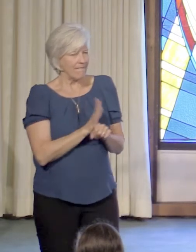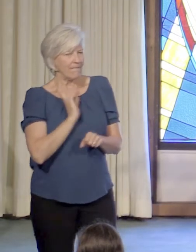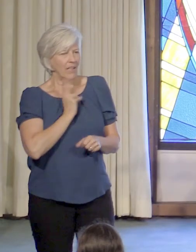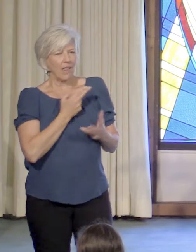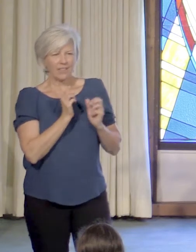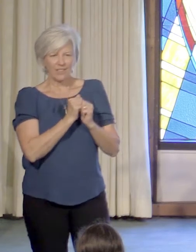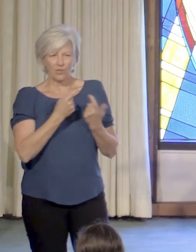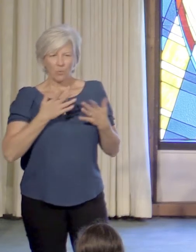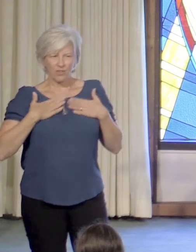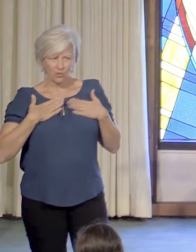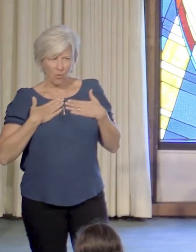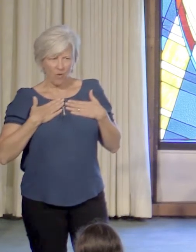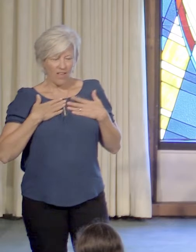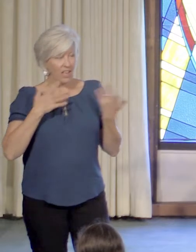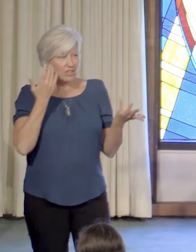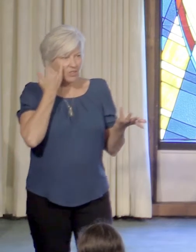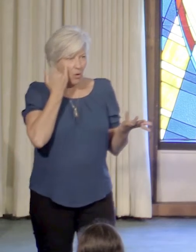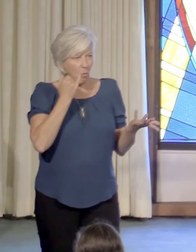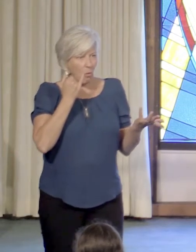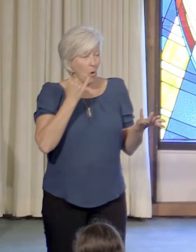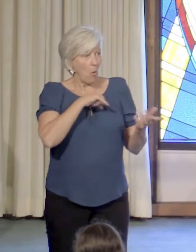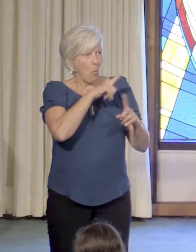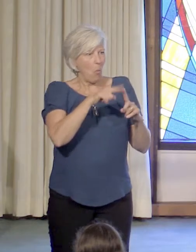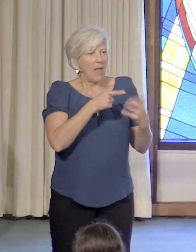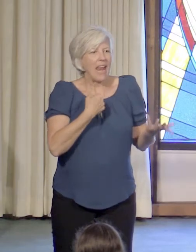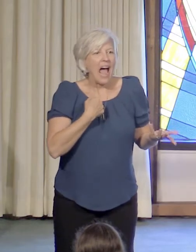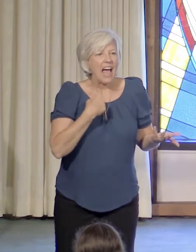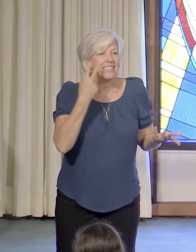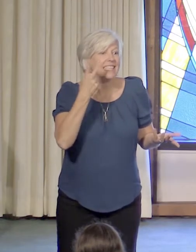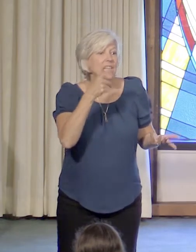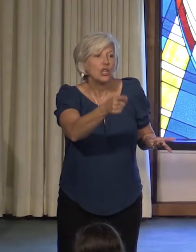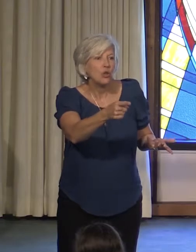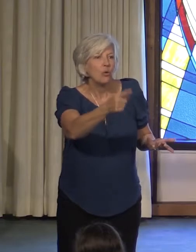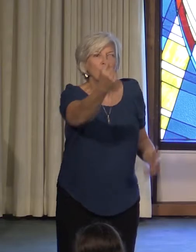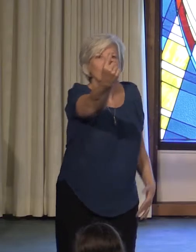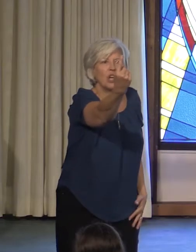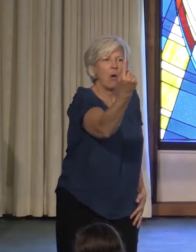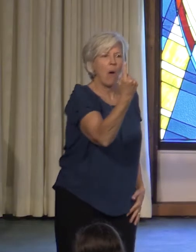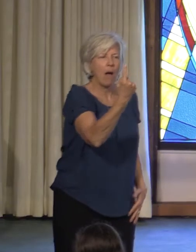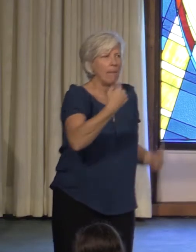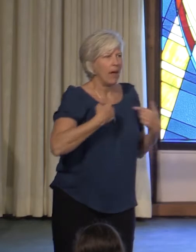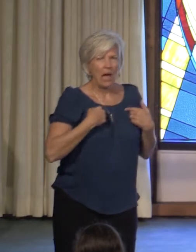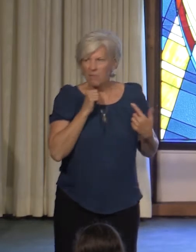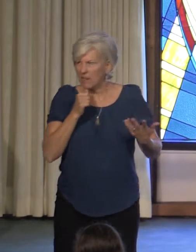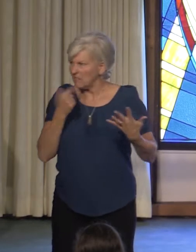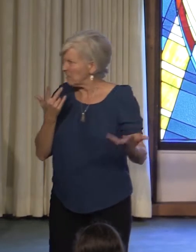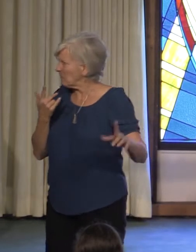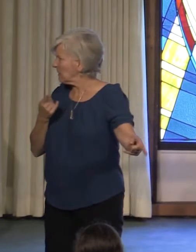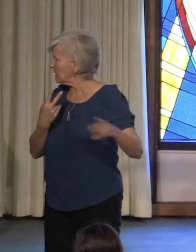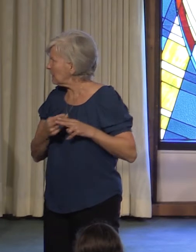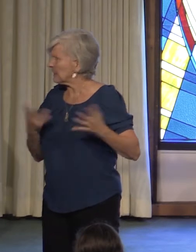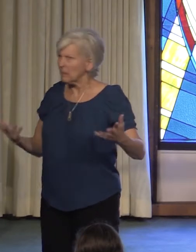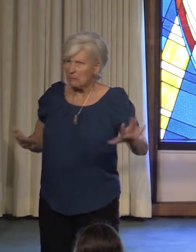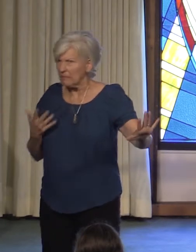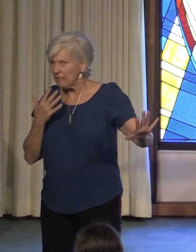So that when I see you show up, I'm not just struggling to remember, what is his name? What is her